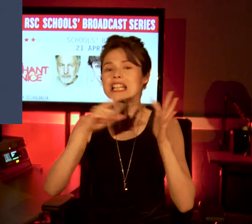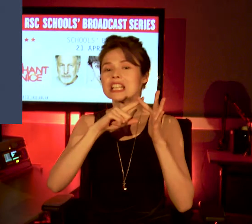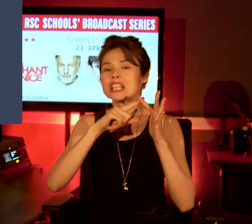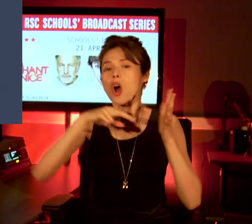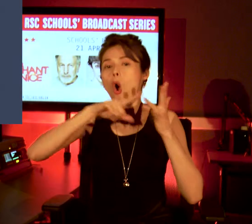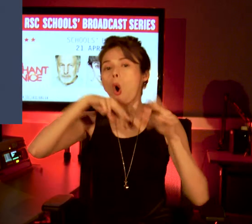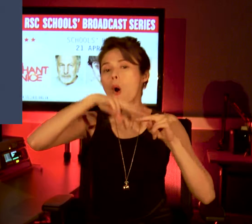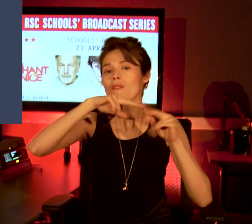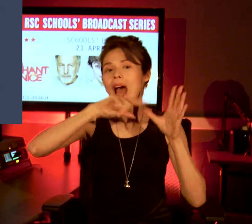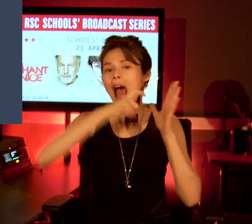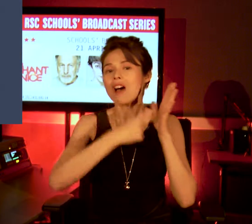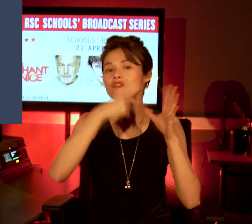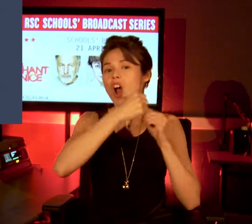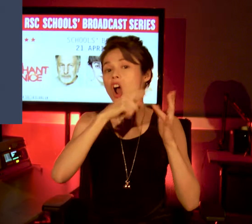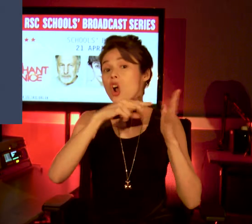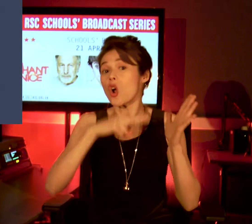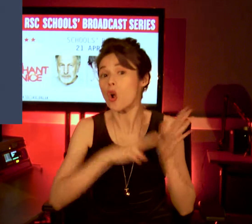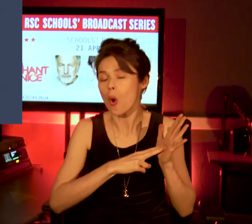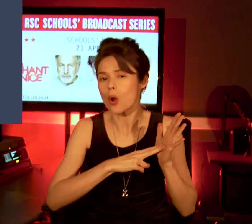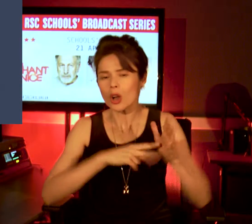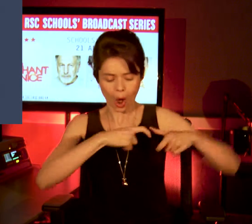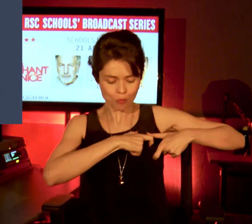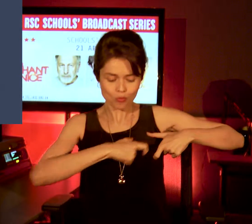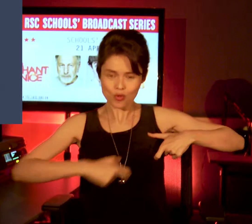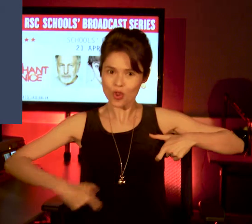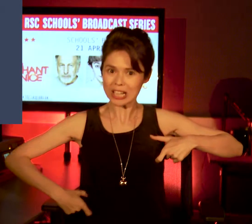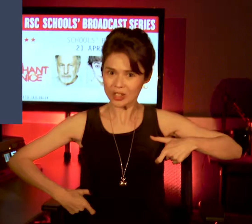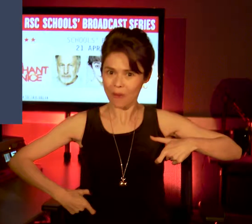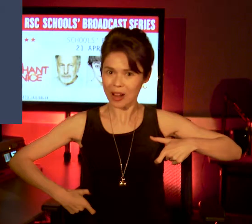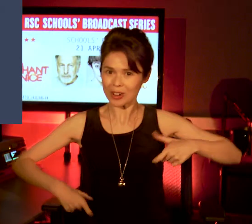The Prince of Aragon, and his sign name.